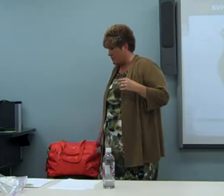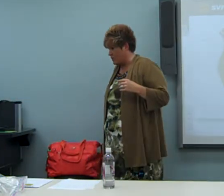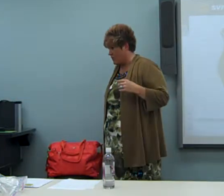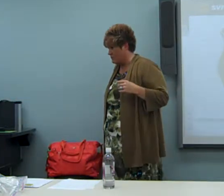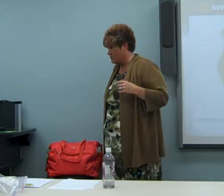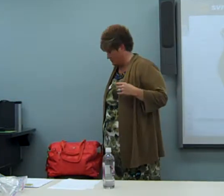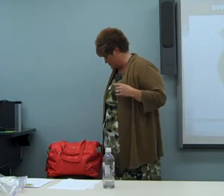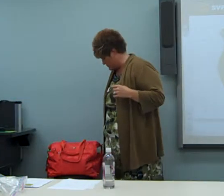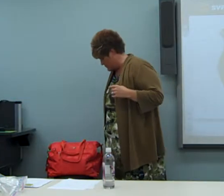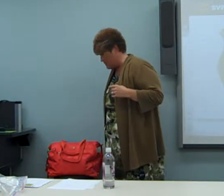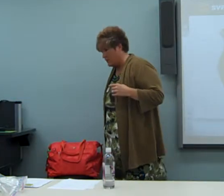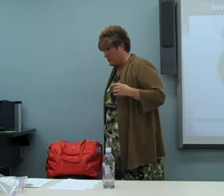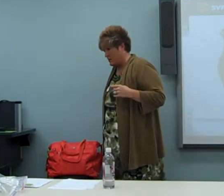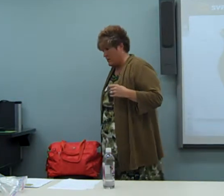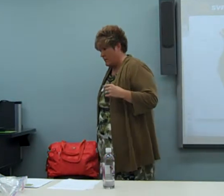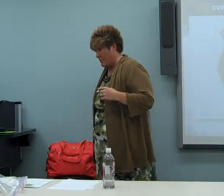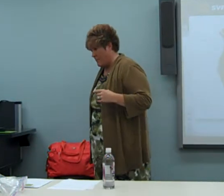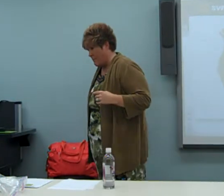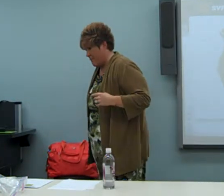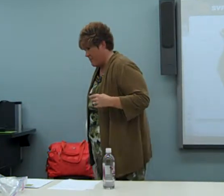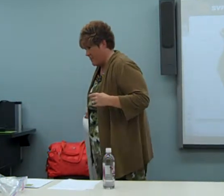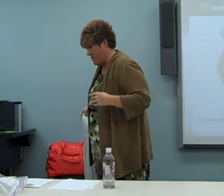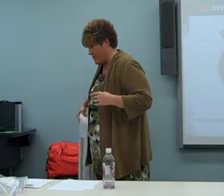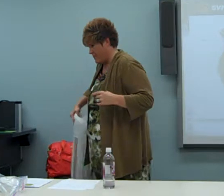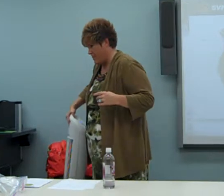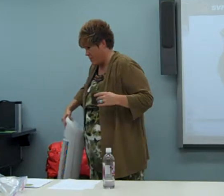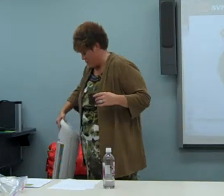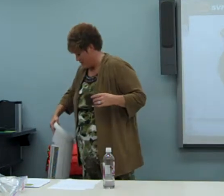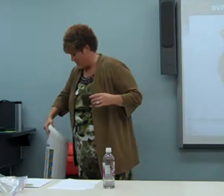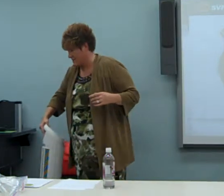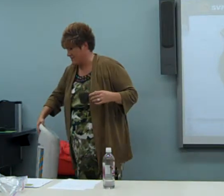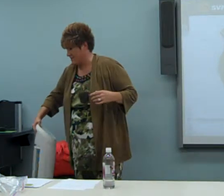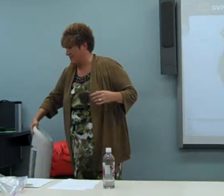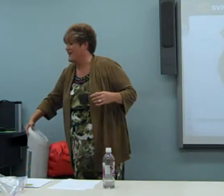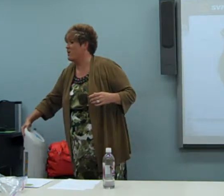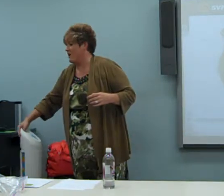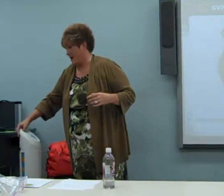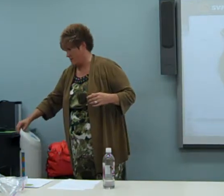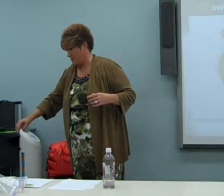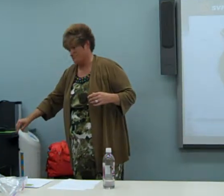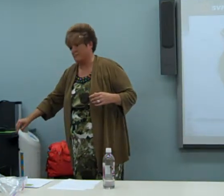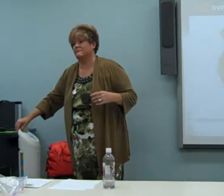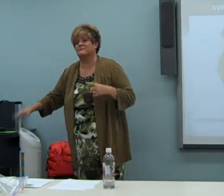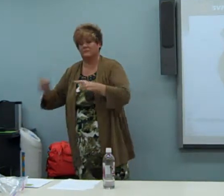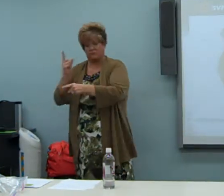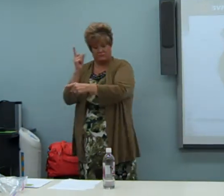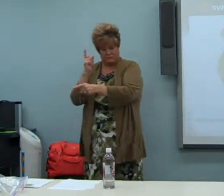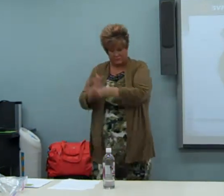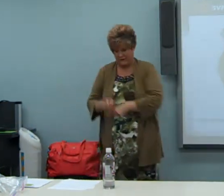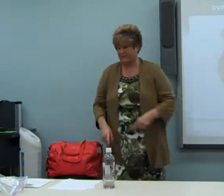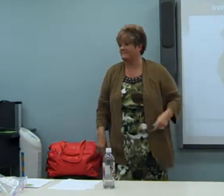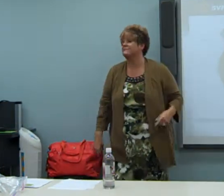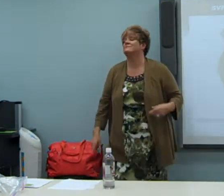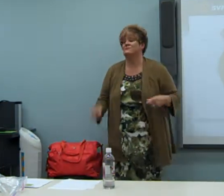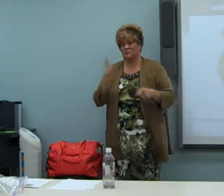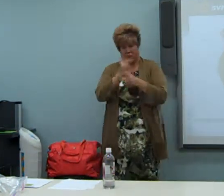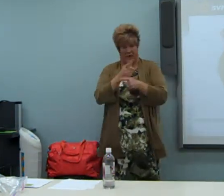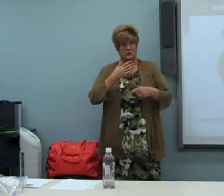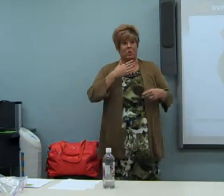So for your role, or title, I guess, you're the director for only that center, not a district or region, correct?